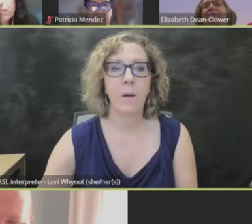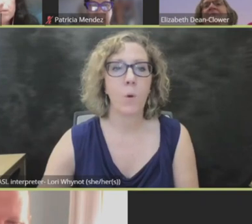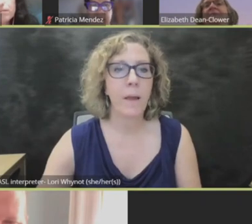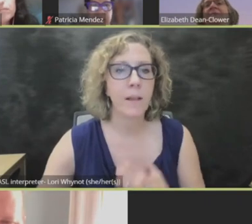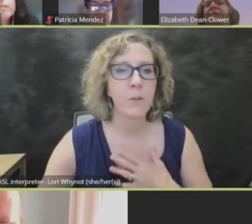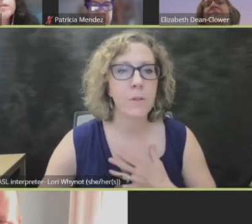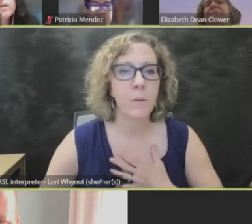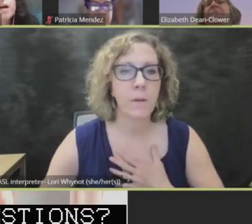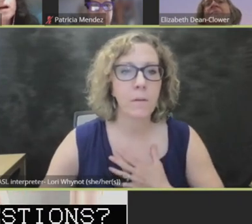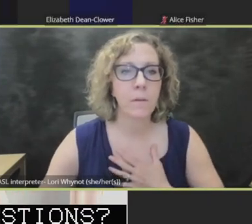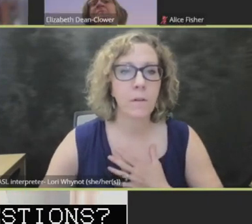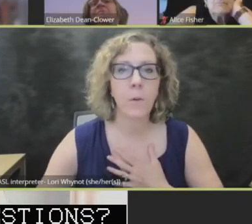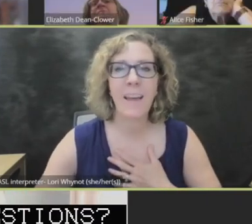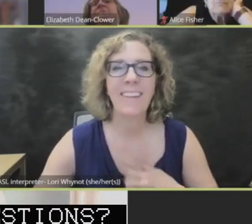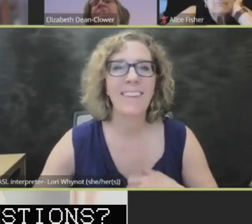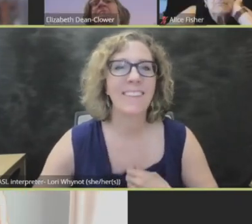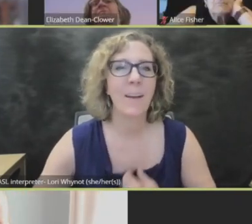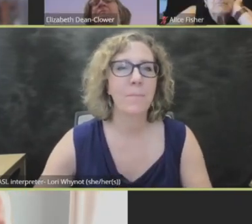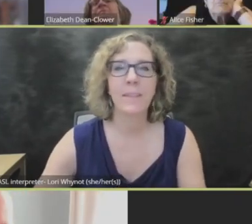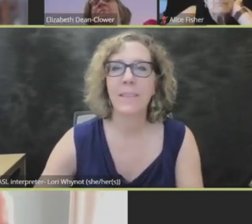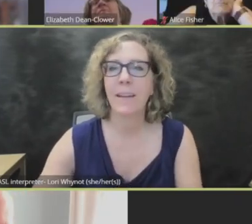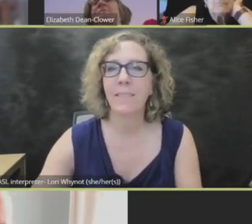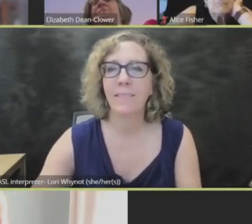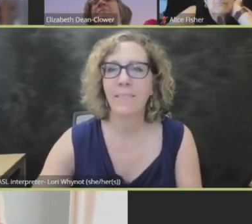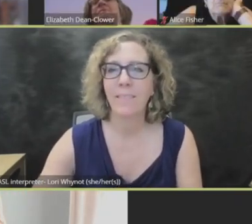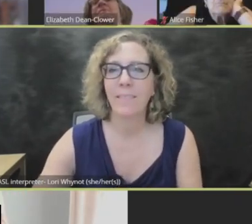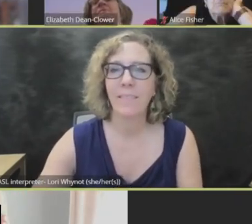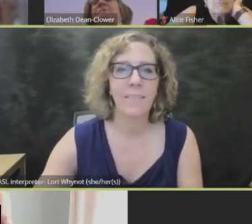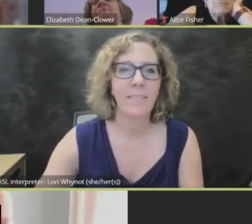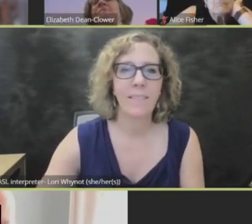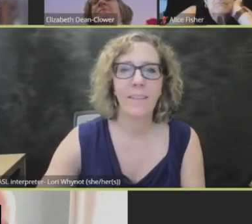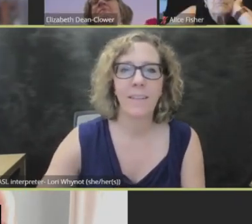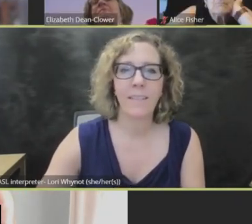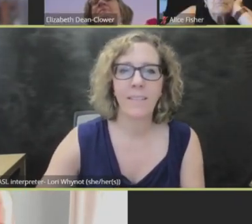I think now, oh wait, I do see one. Go ahead. Yep, is that?